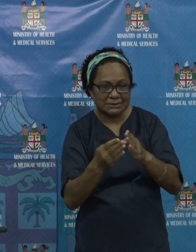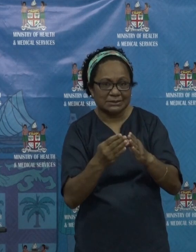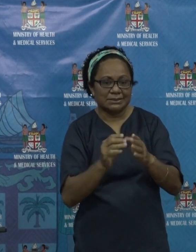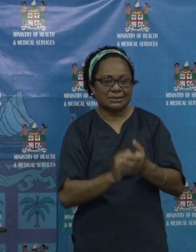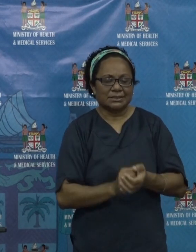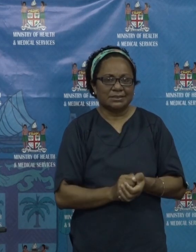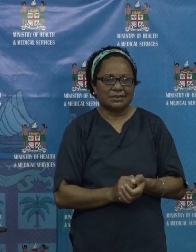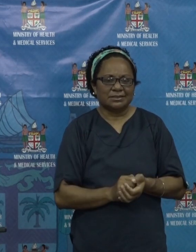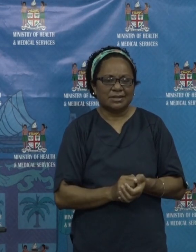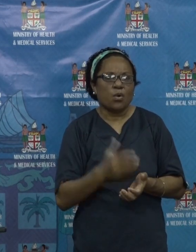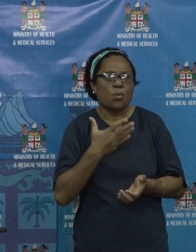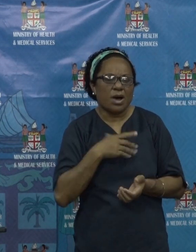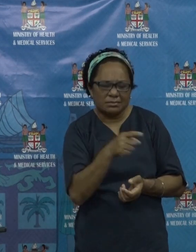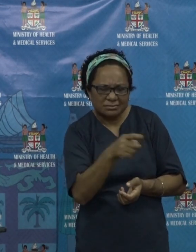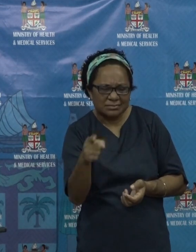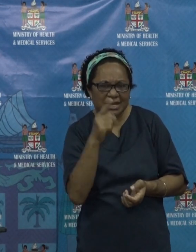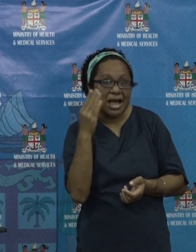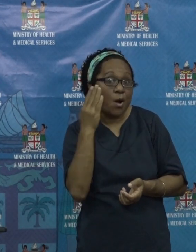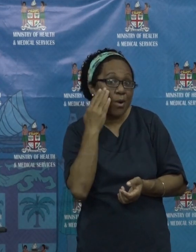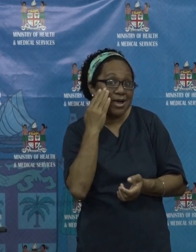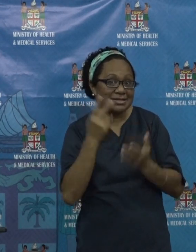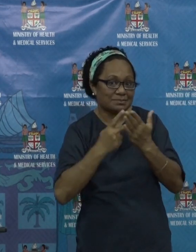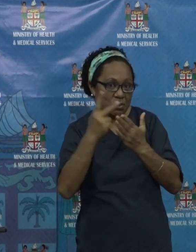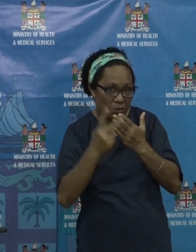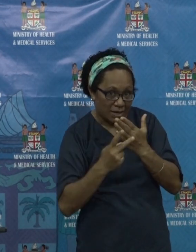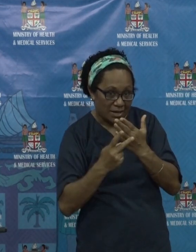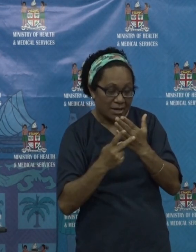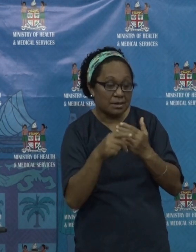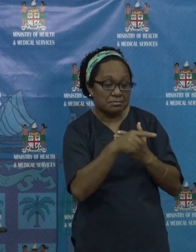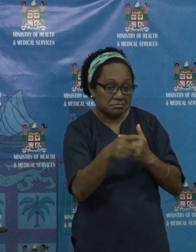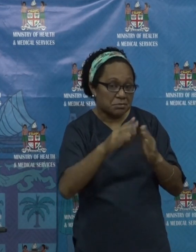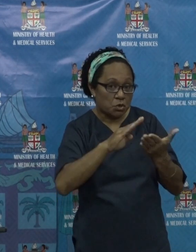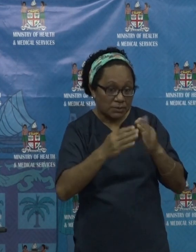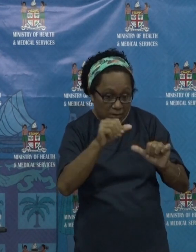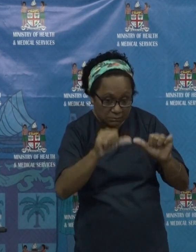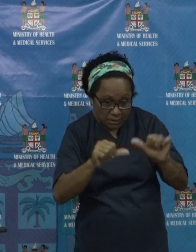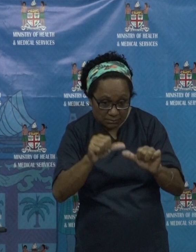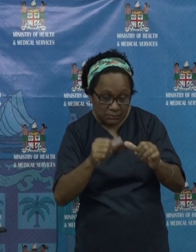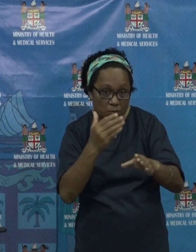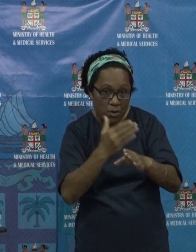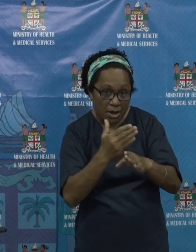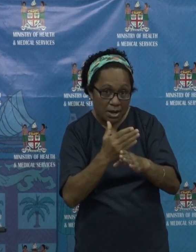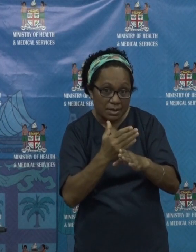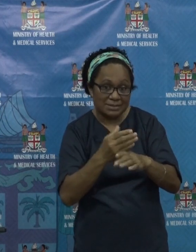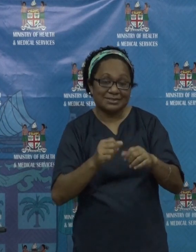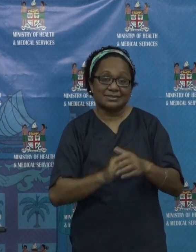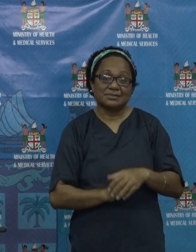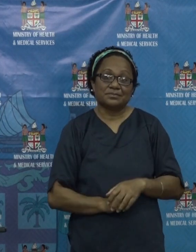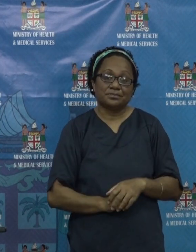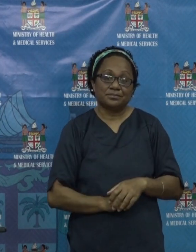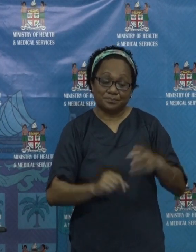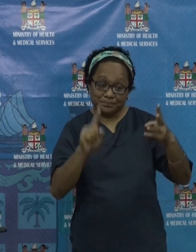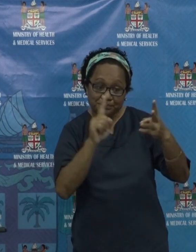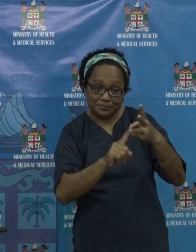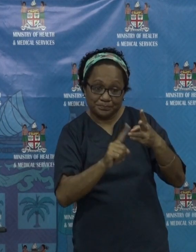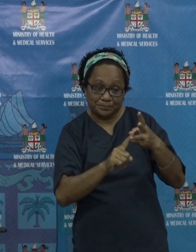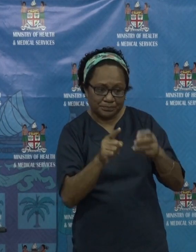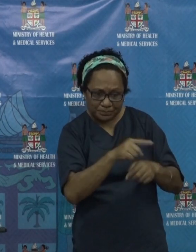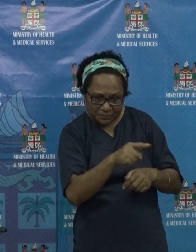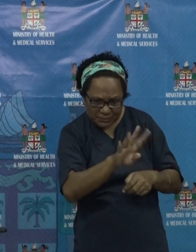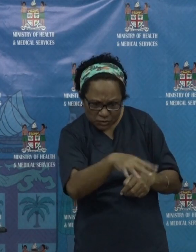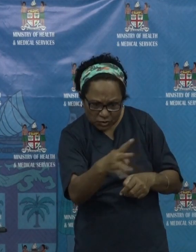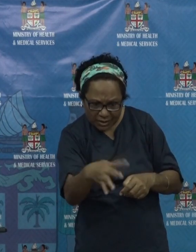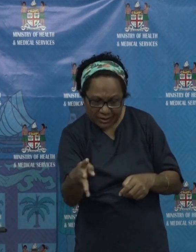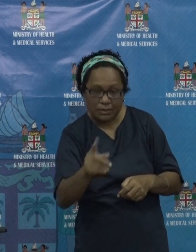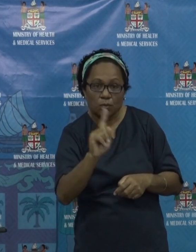some important community assessment work, as well as immediately addressing needs in the community